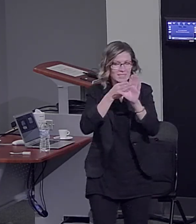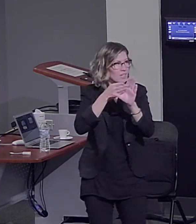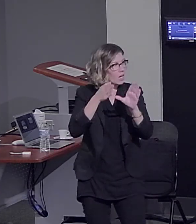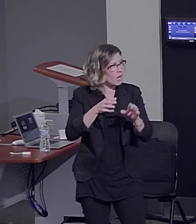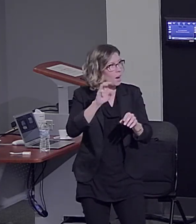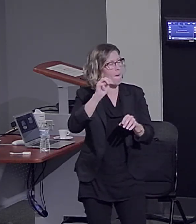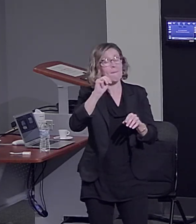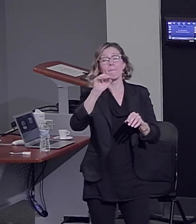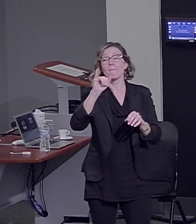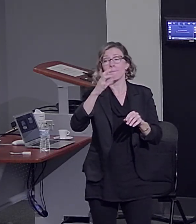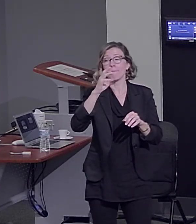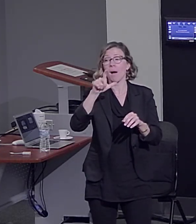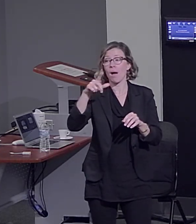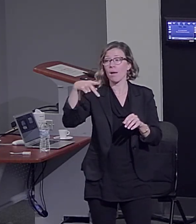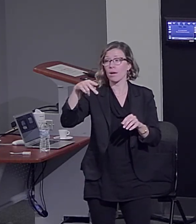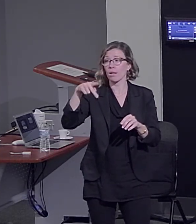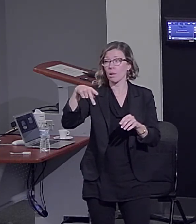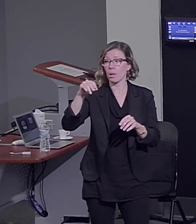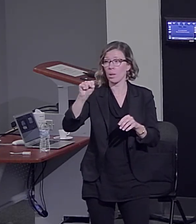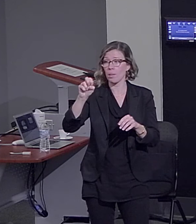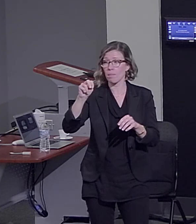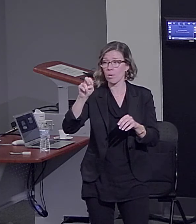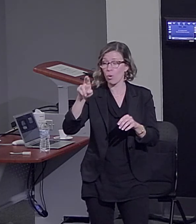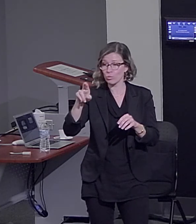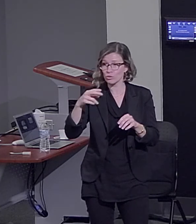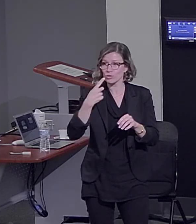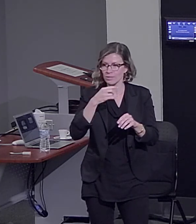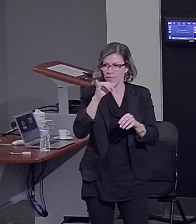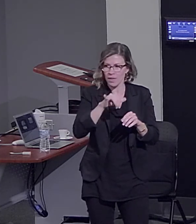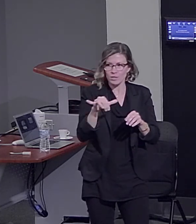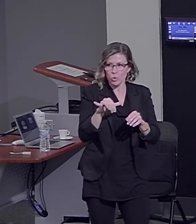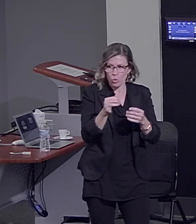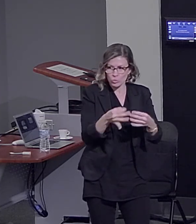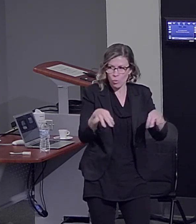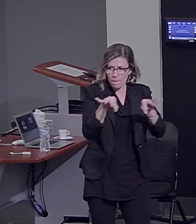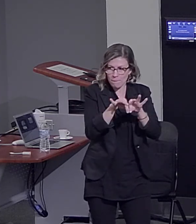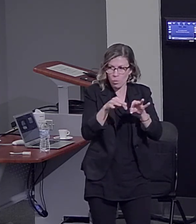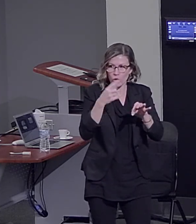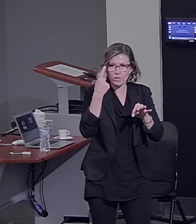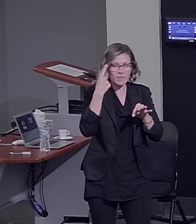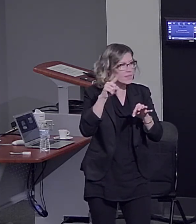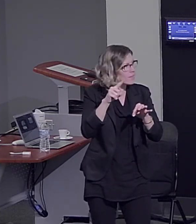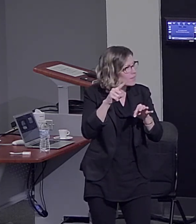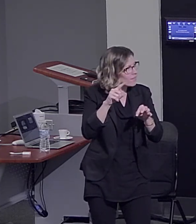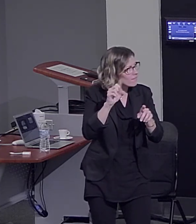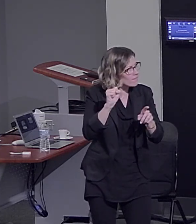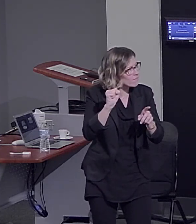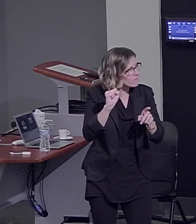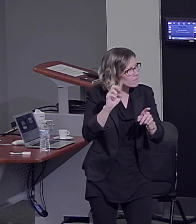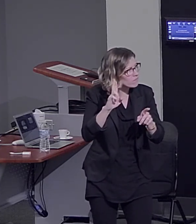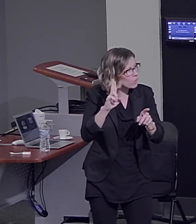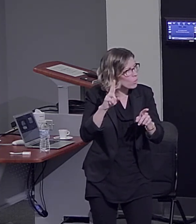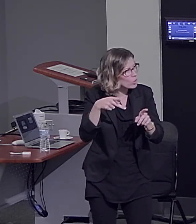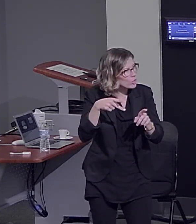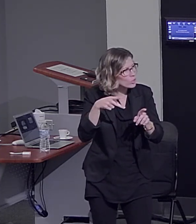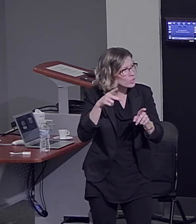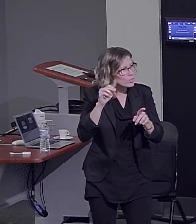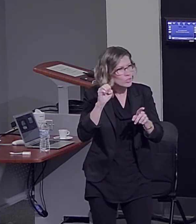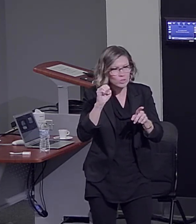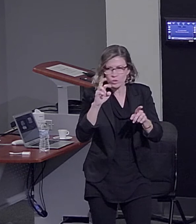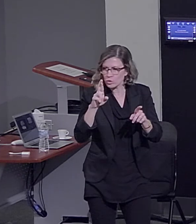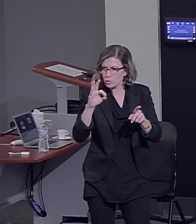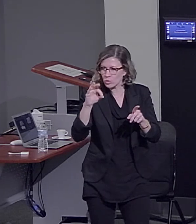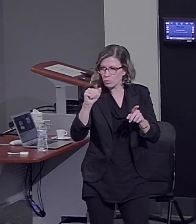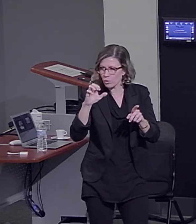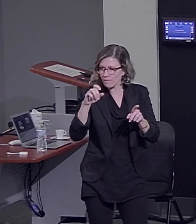Michael Posner, said that that's important also for Stroop effect. Because he did Stroop effect, this area was active, but that's not this area for